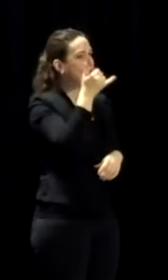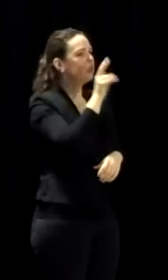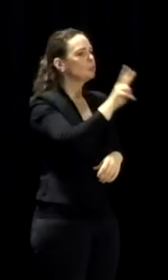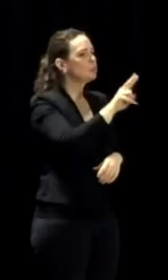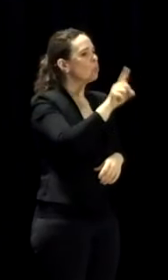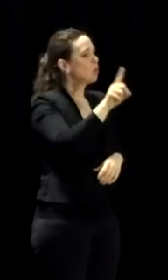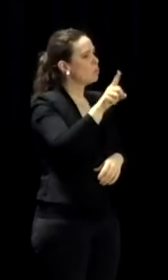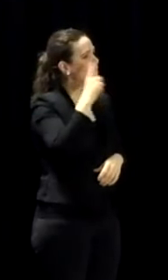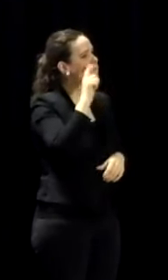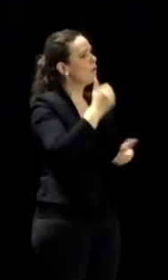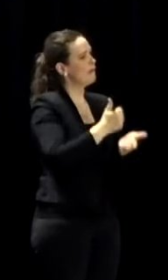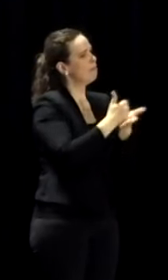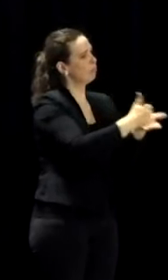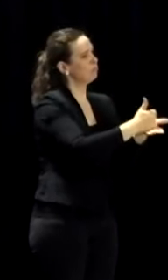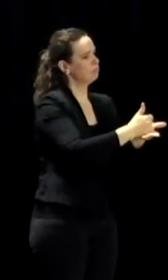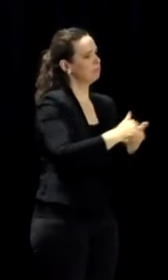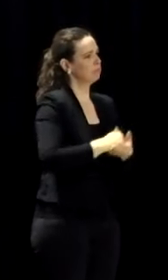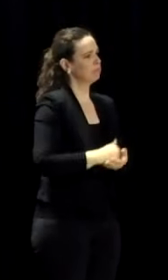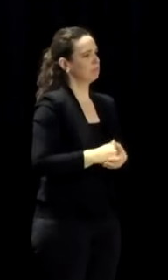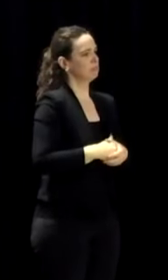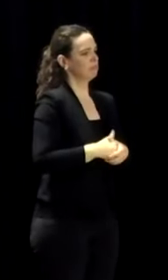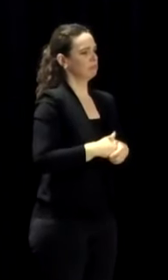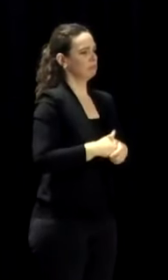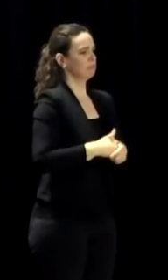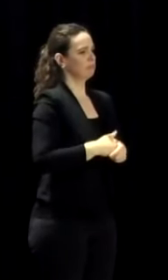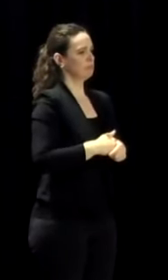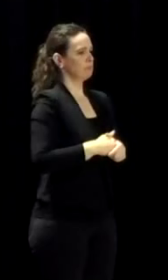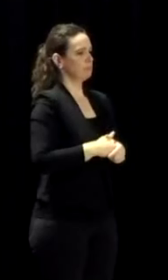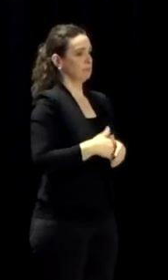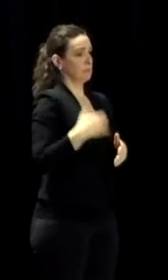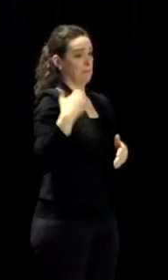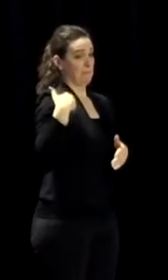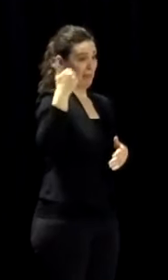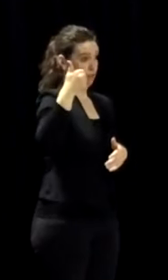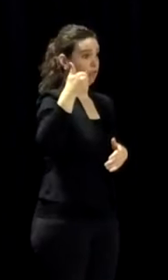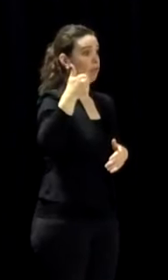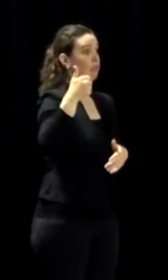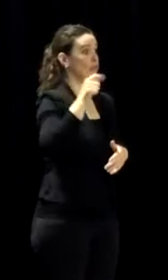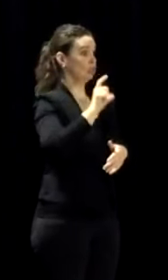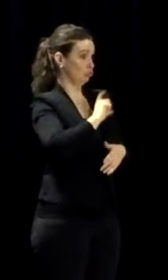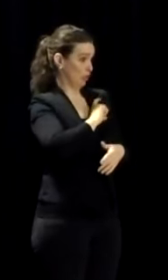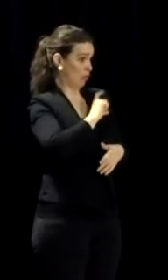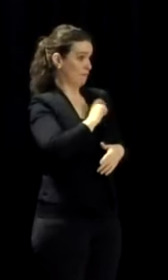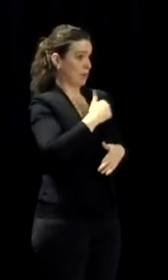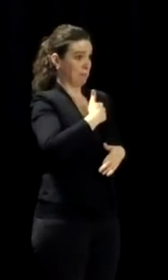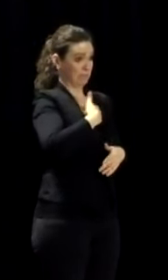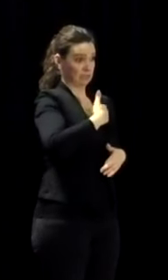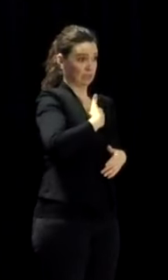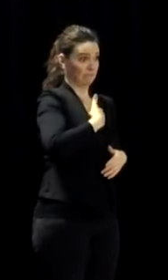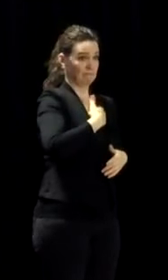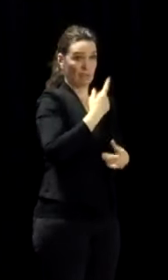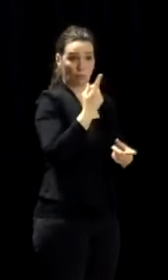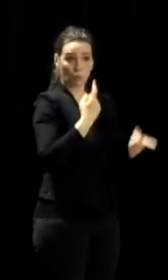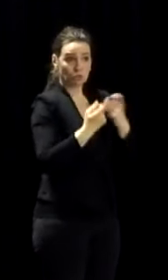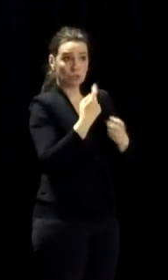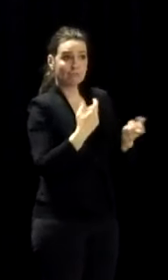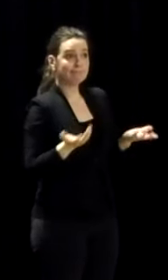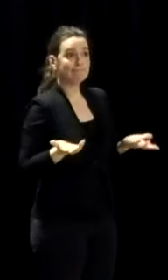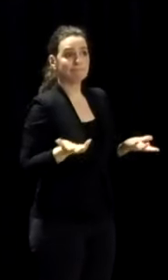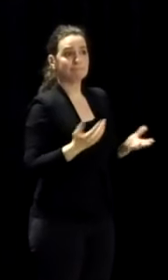So saying that, we got the mayor here, myself, Sheriff Conway. We can take questions.